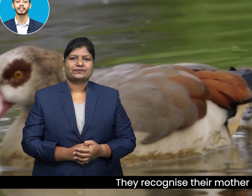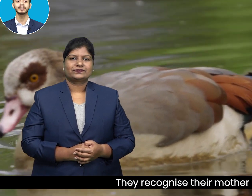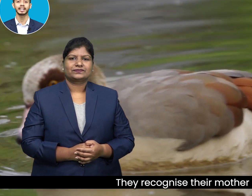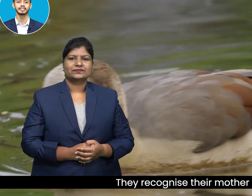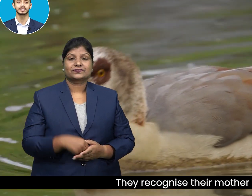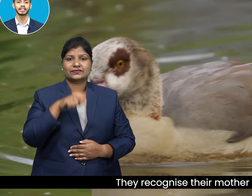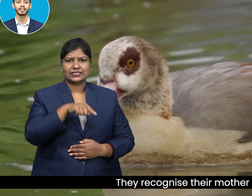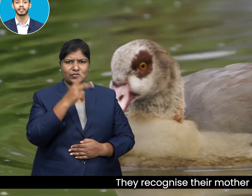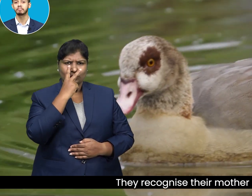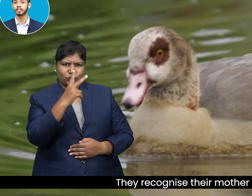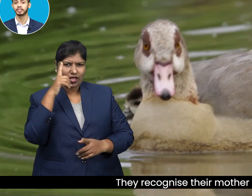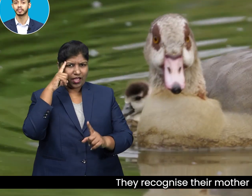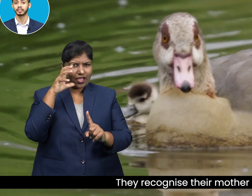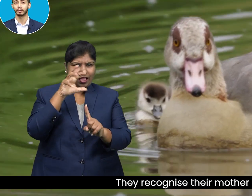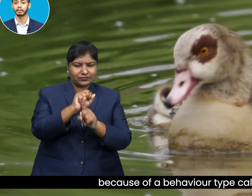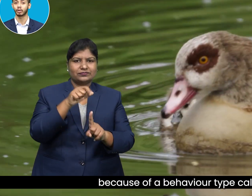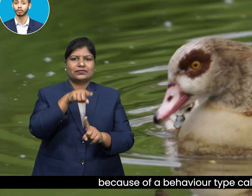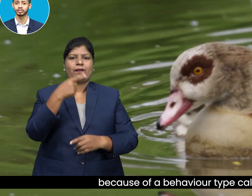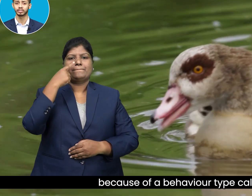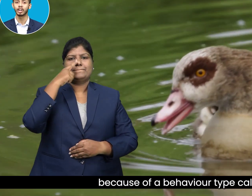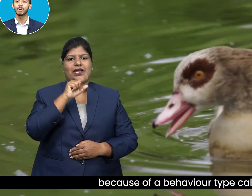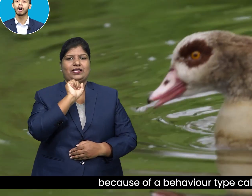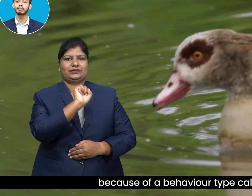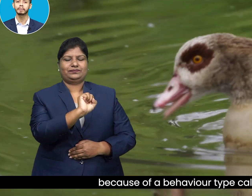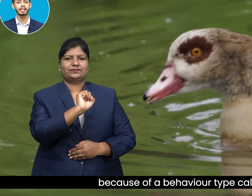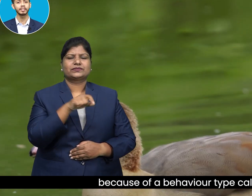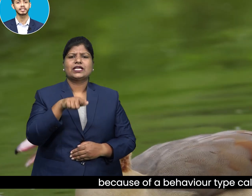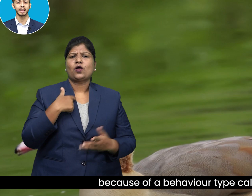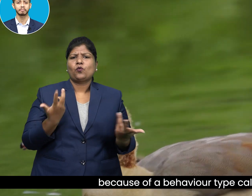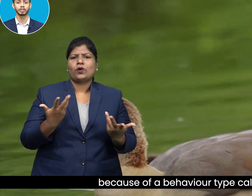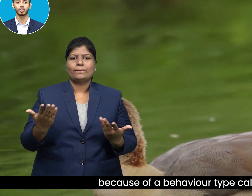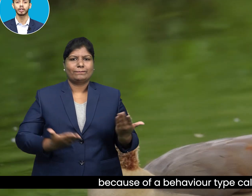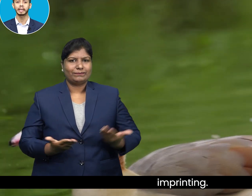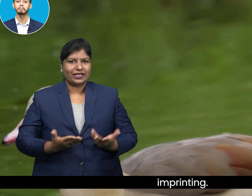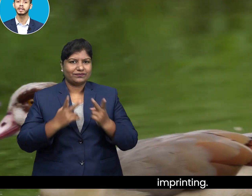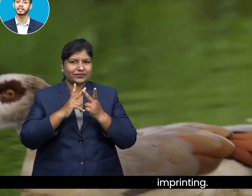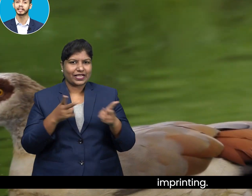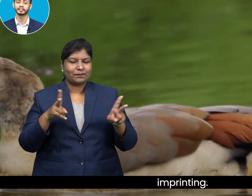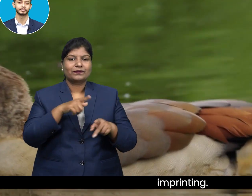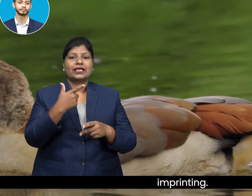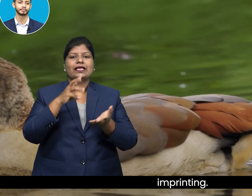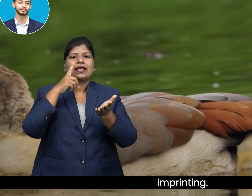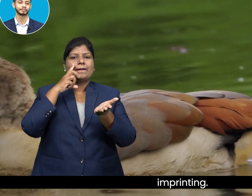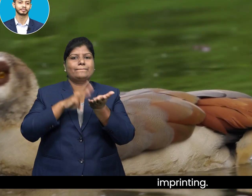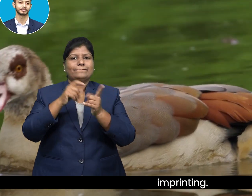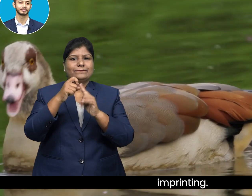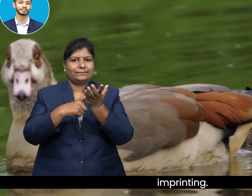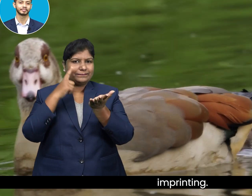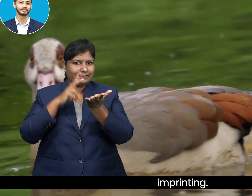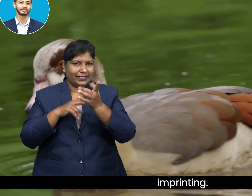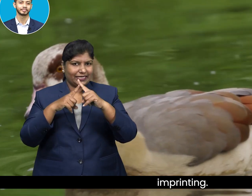They recognize their mother because of a behavior type called imprinting.